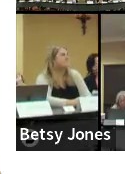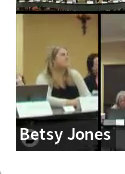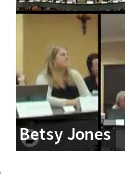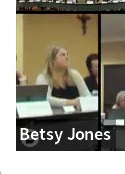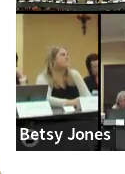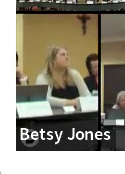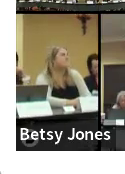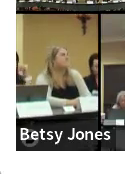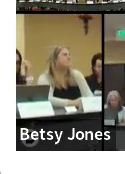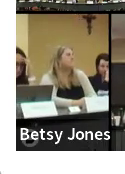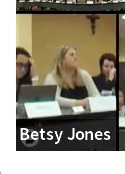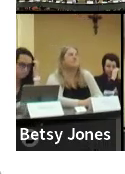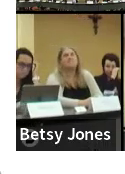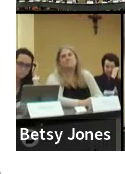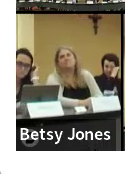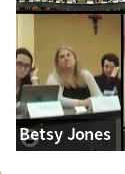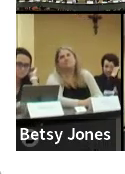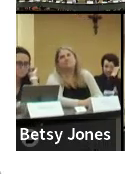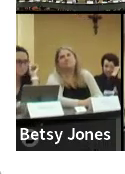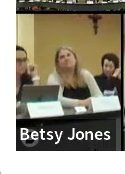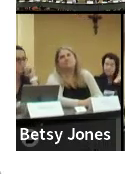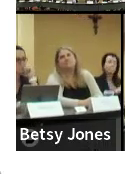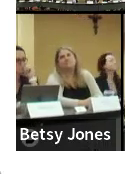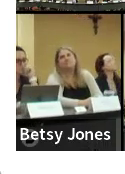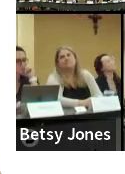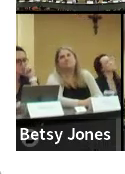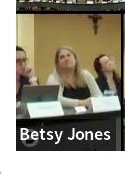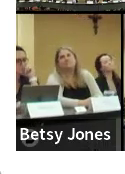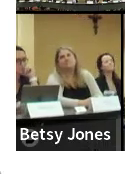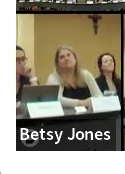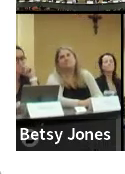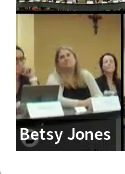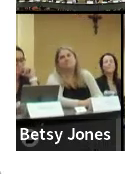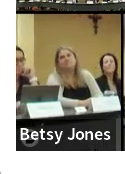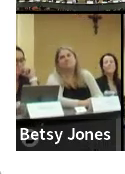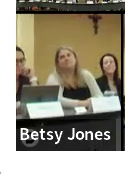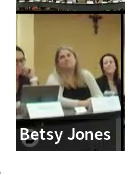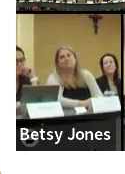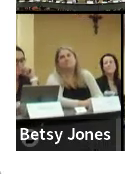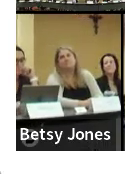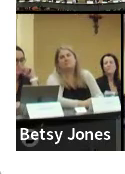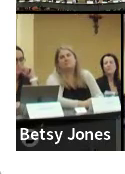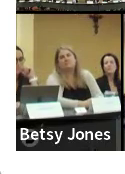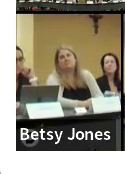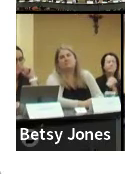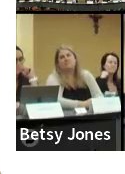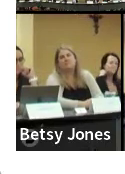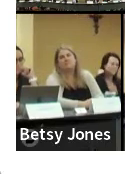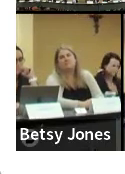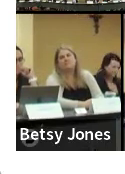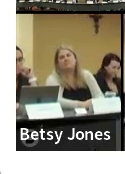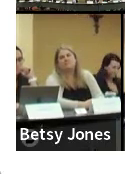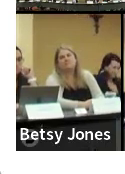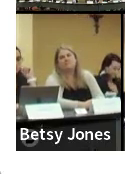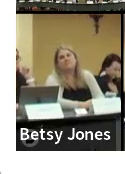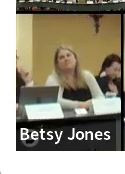So there are, I mean, you saw on that list of aggression, constipation, teeth pain, all these things that a